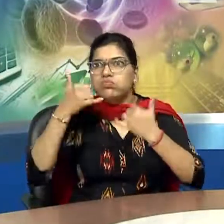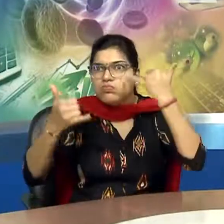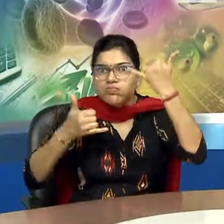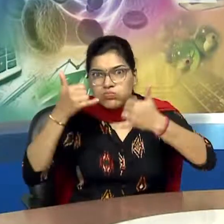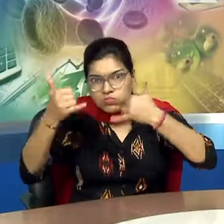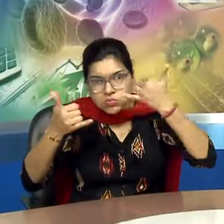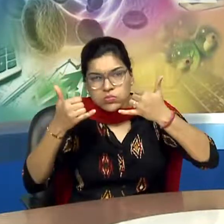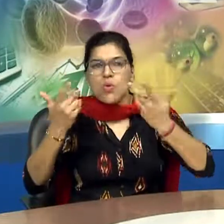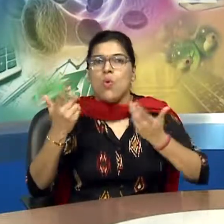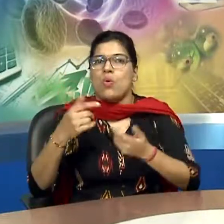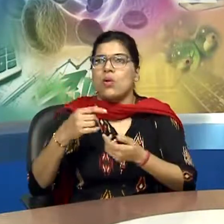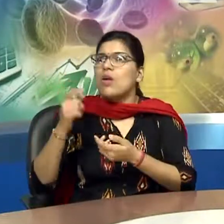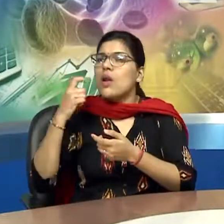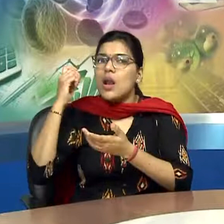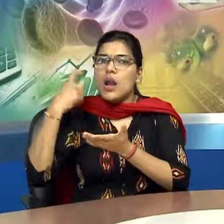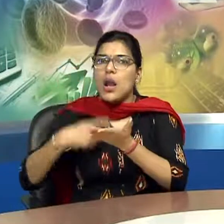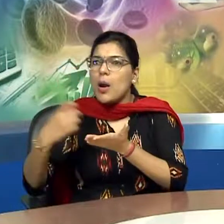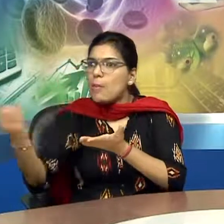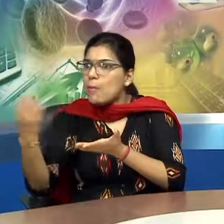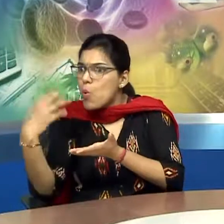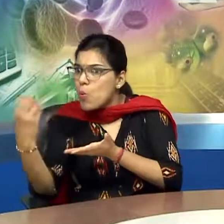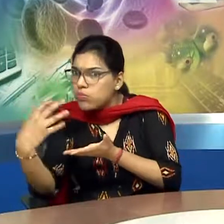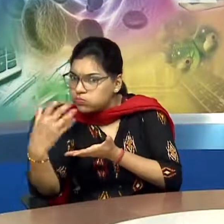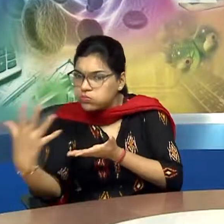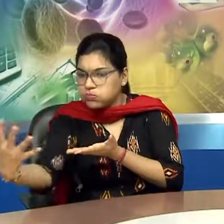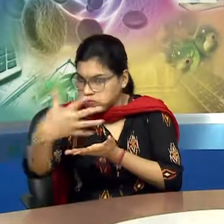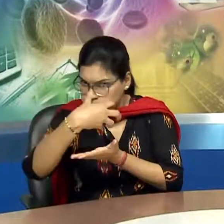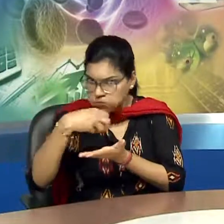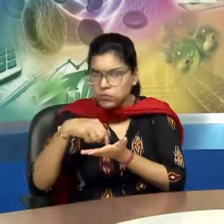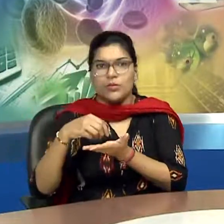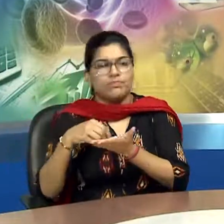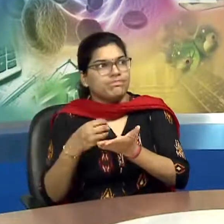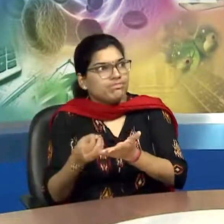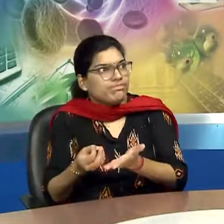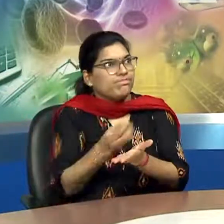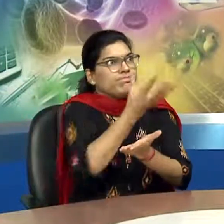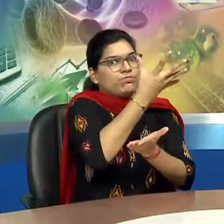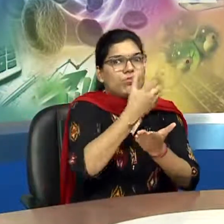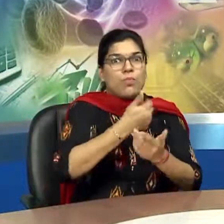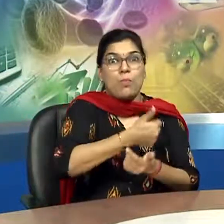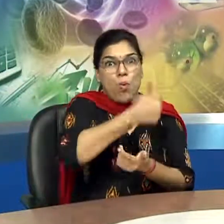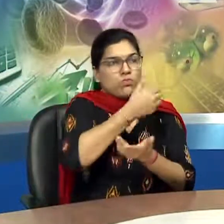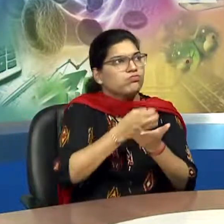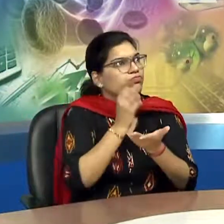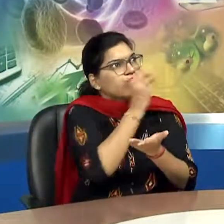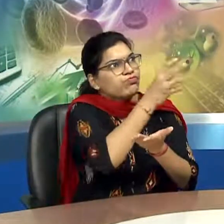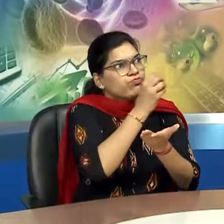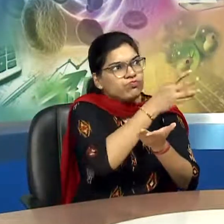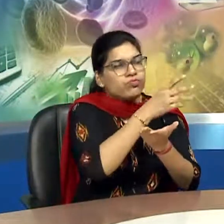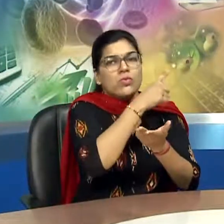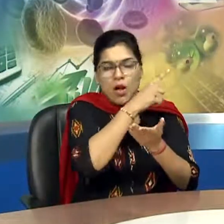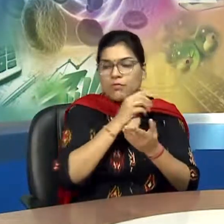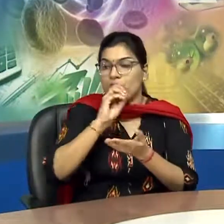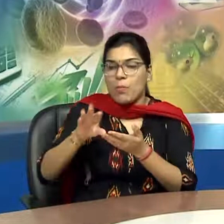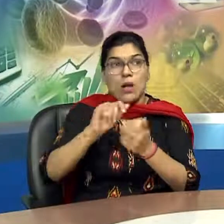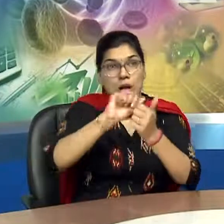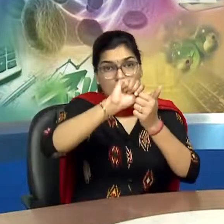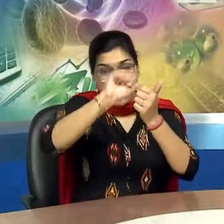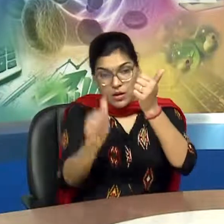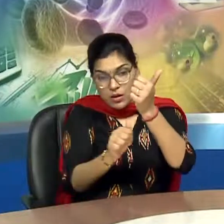And secretary takes care of all the work of the place and gives report